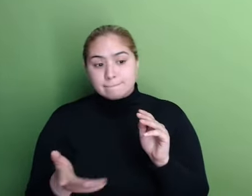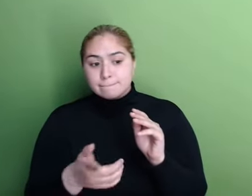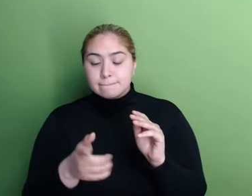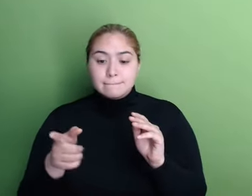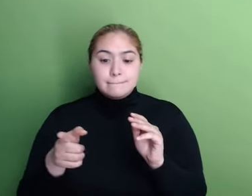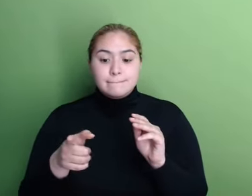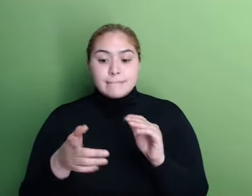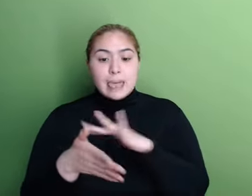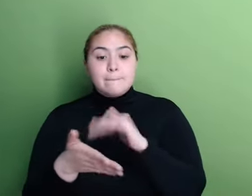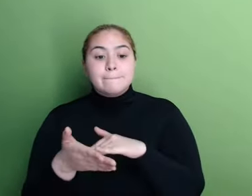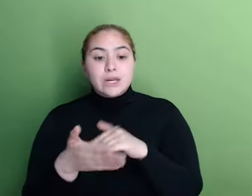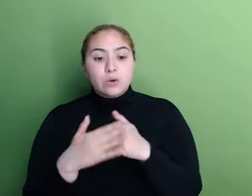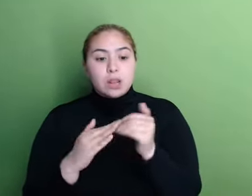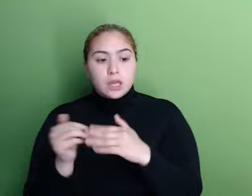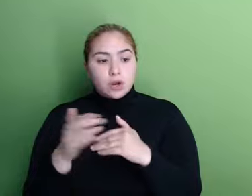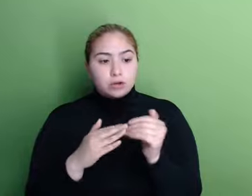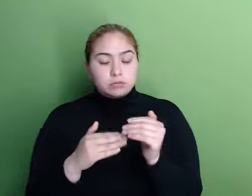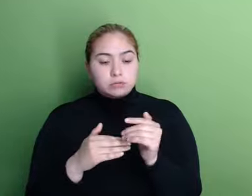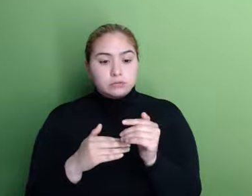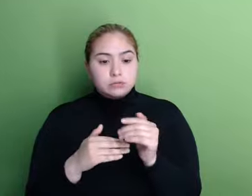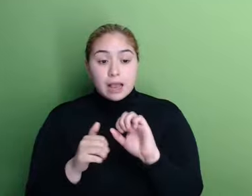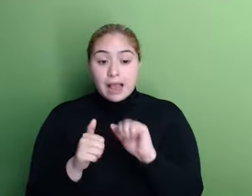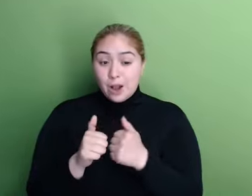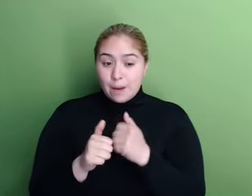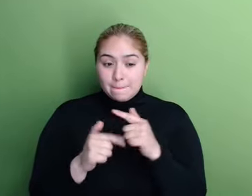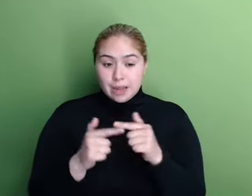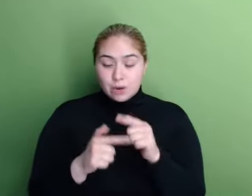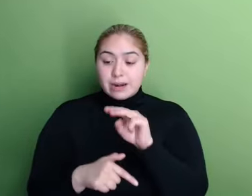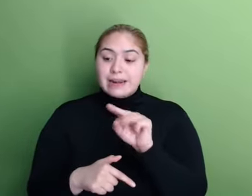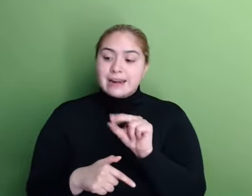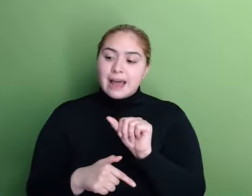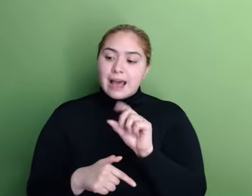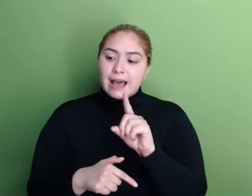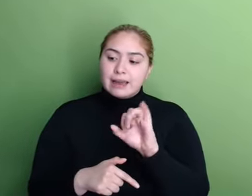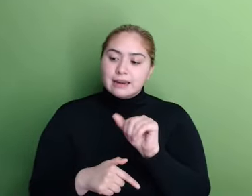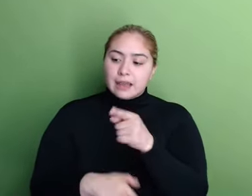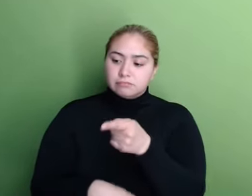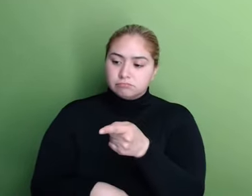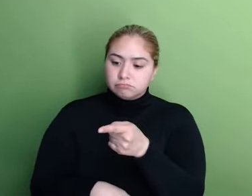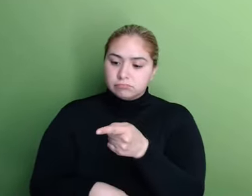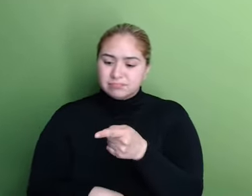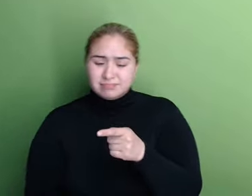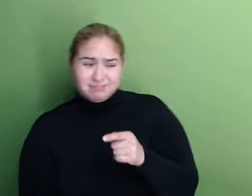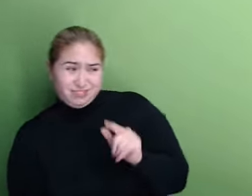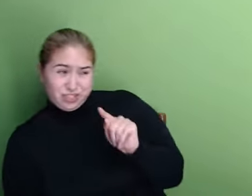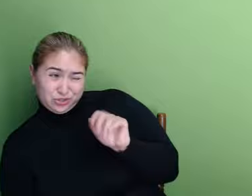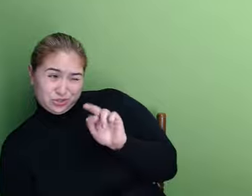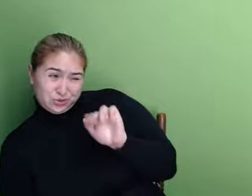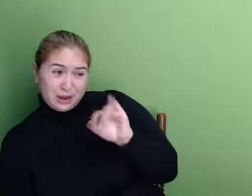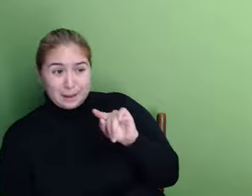The middle layer. How about Nadia? What's the middle layer? The triplo means